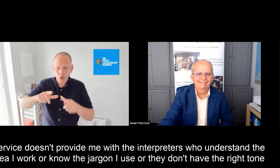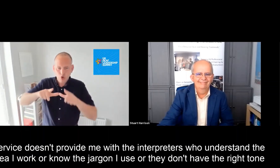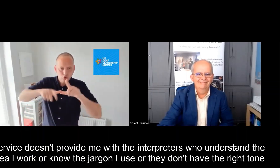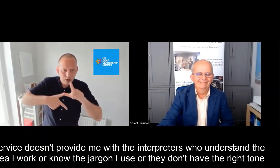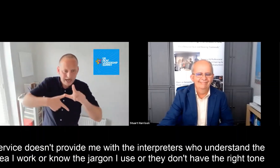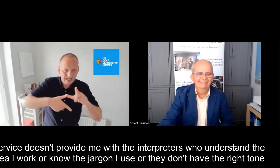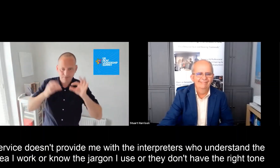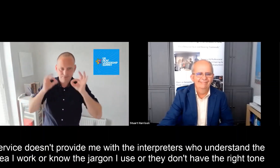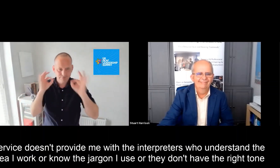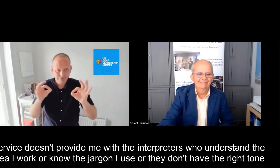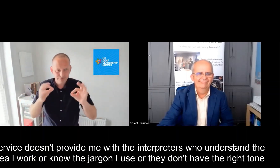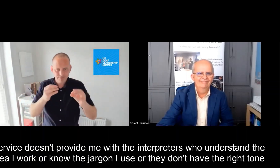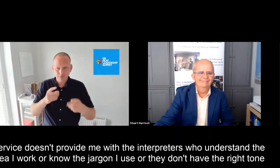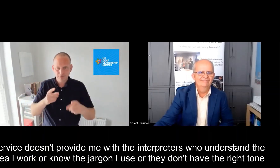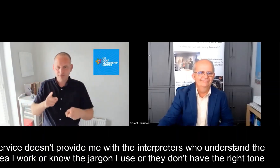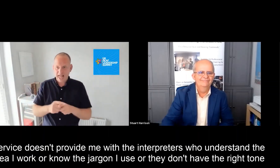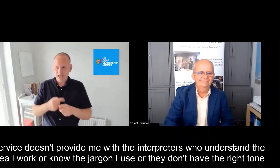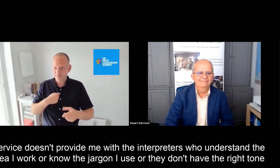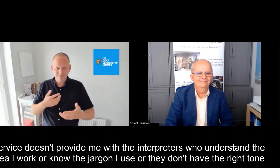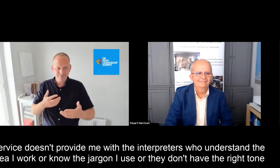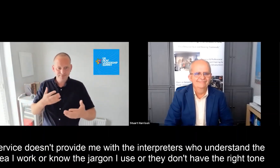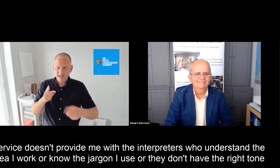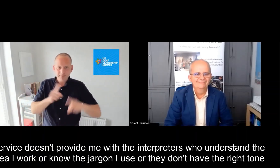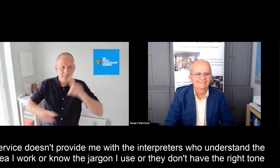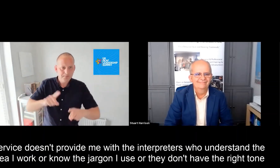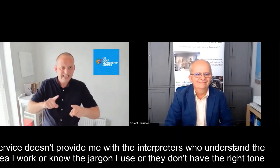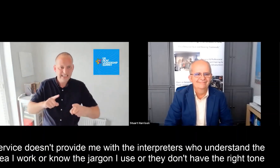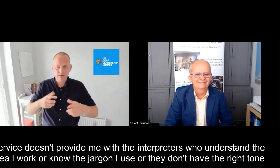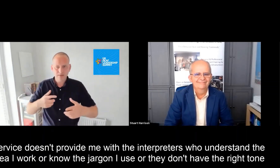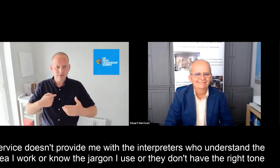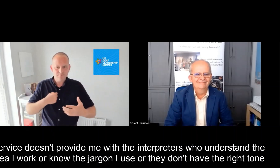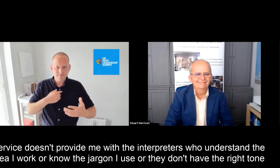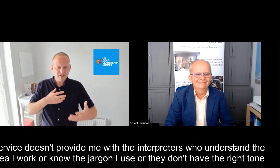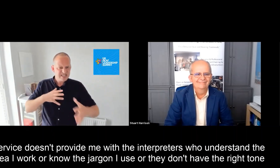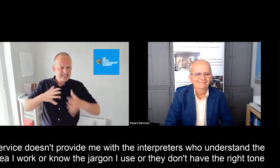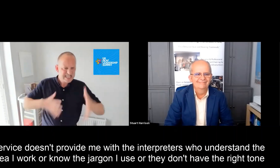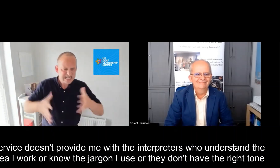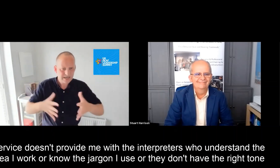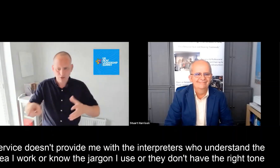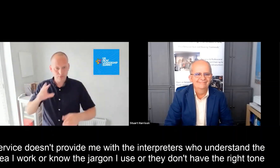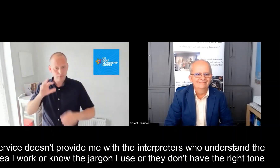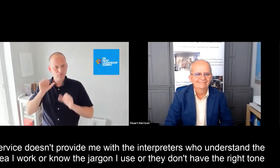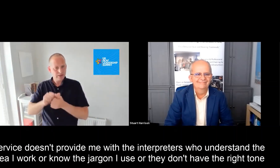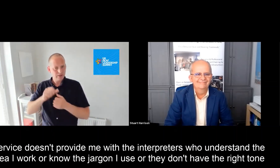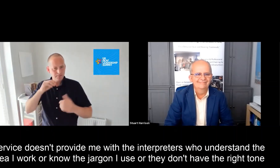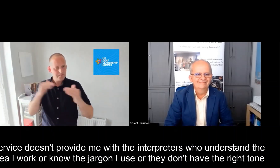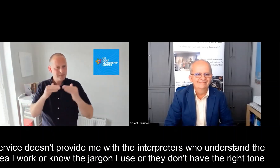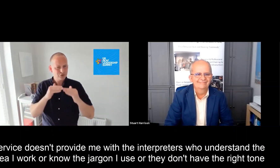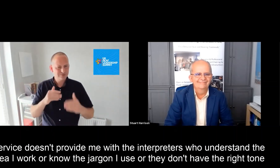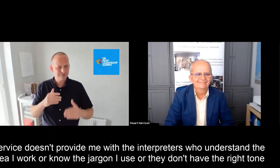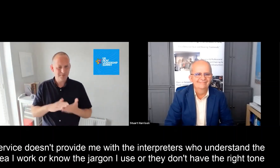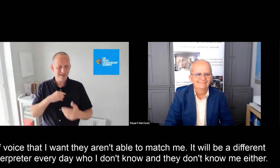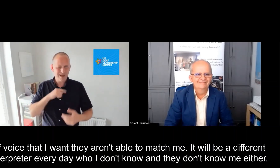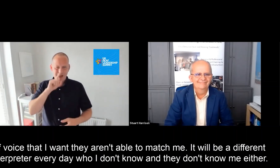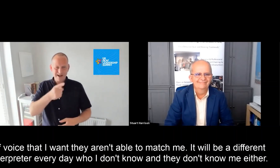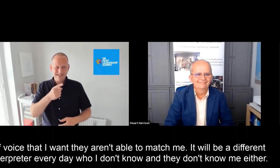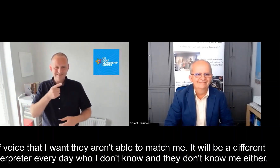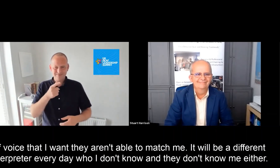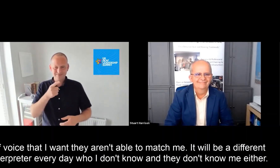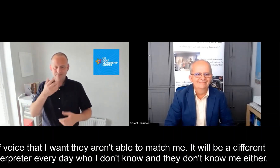provide me with the interpreters who understand the area I work in or the jargon I use, or they don't have the right tone of voice that I want. They aren't able